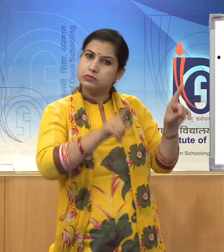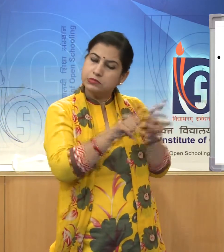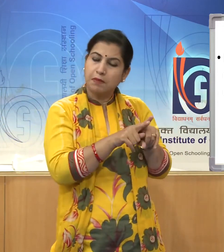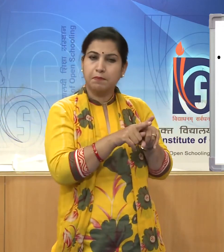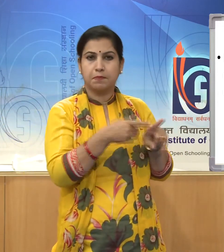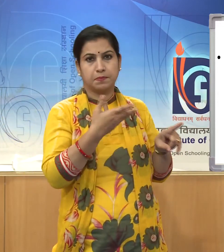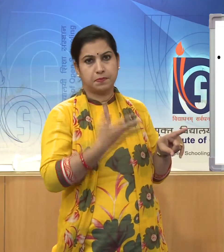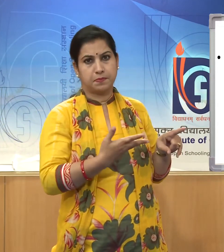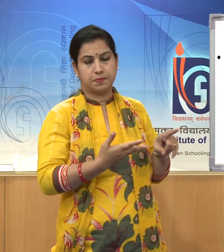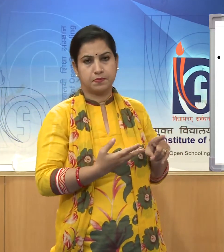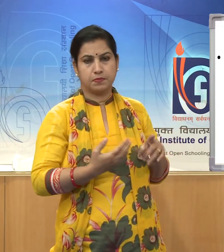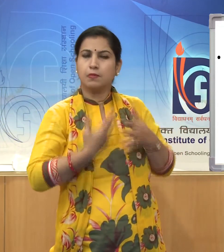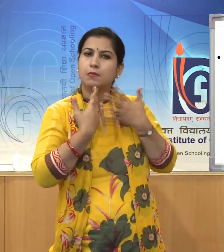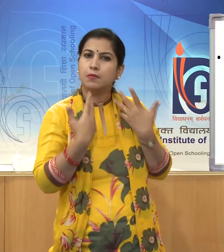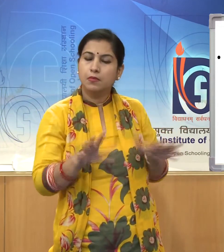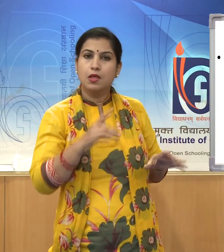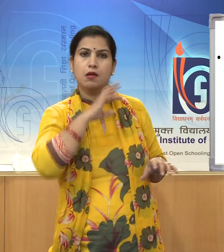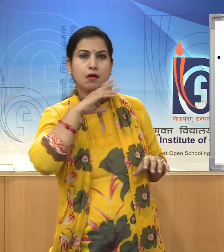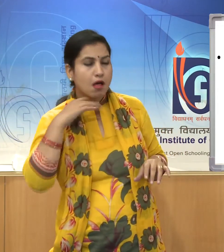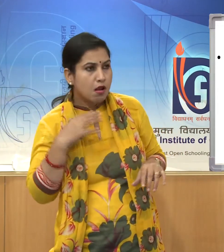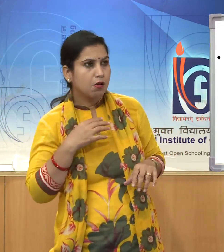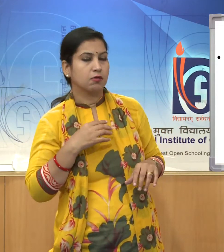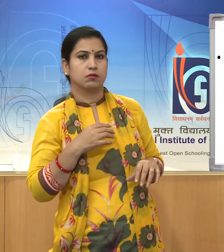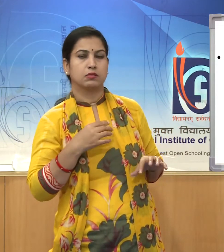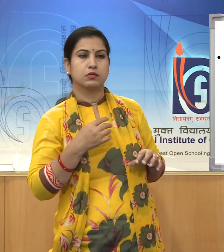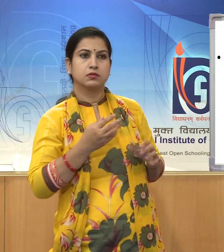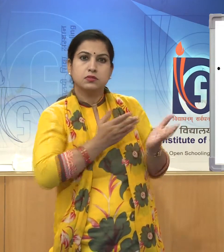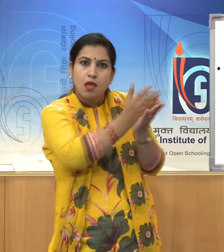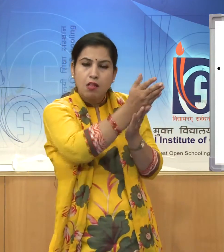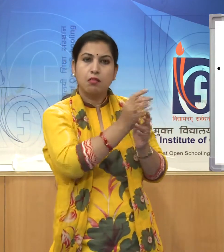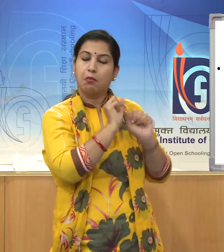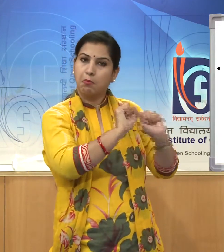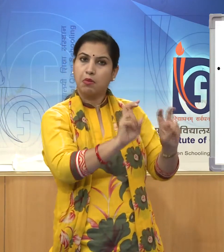form and color. For him,